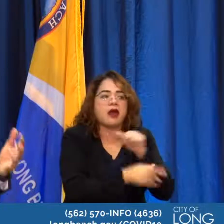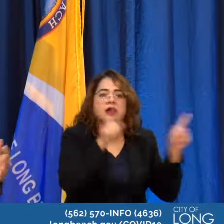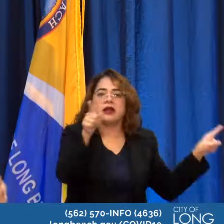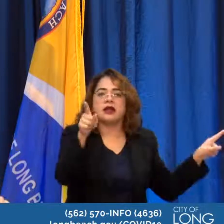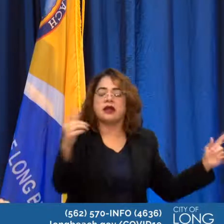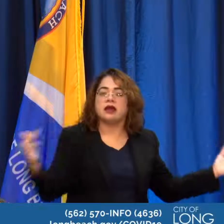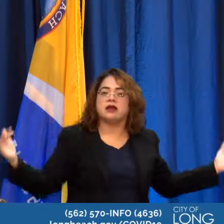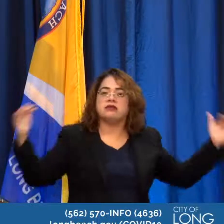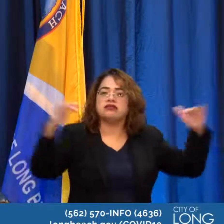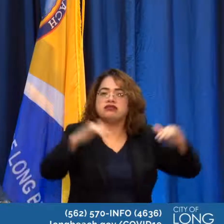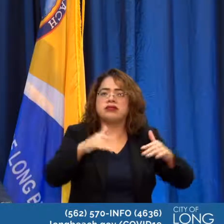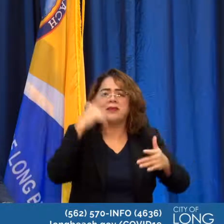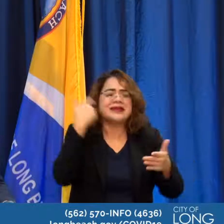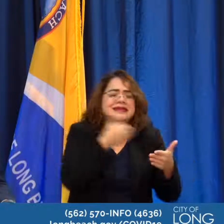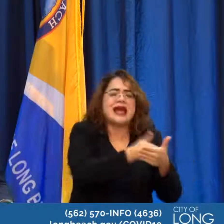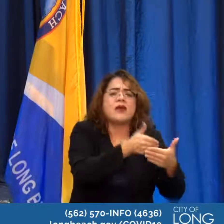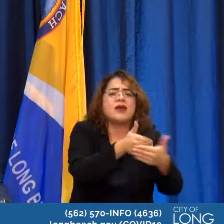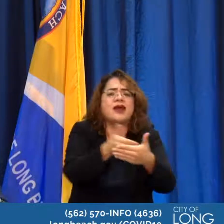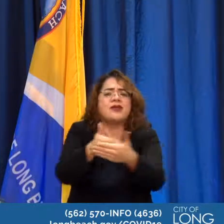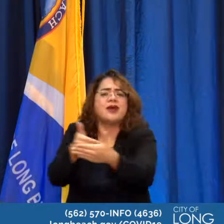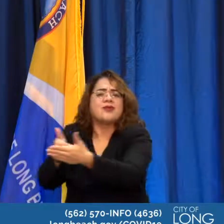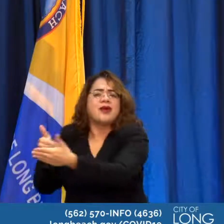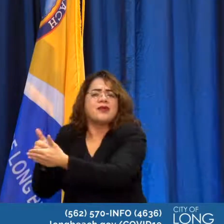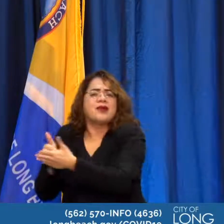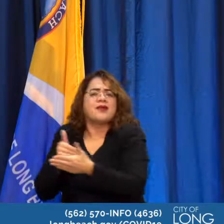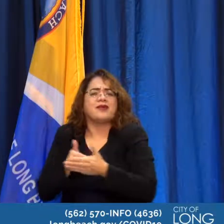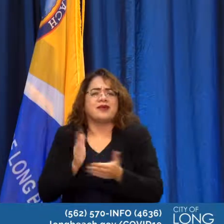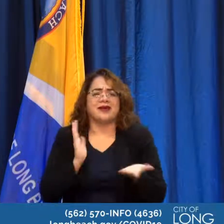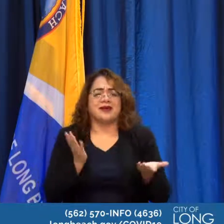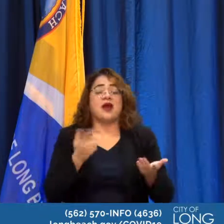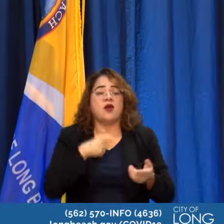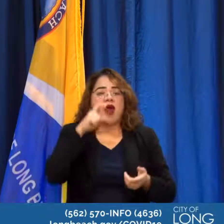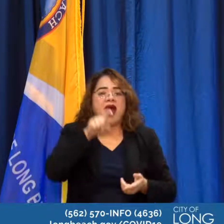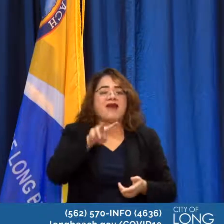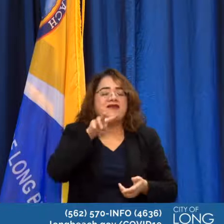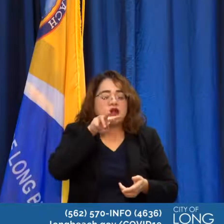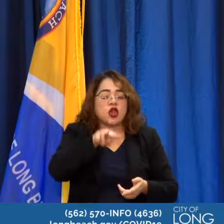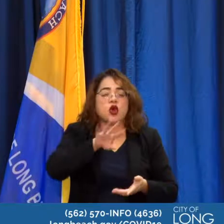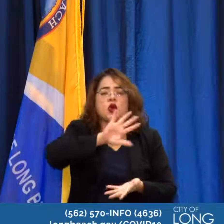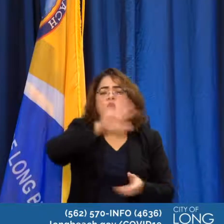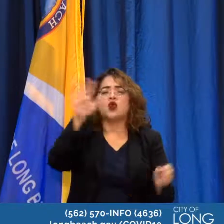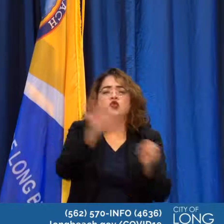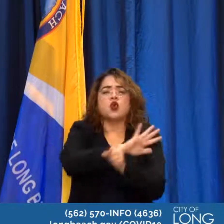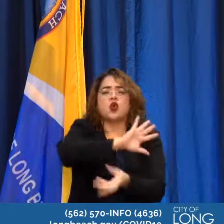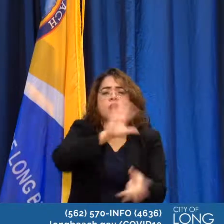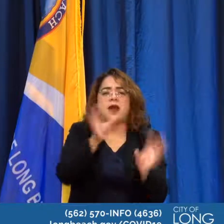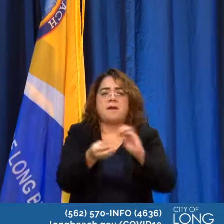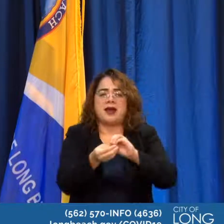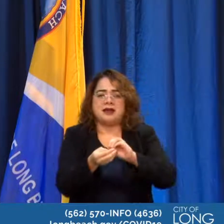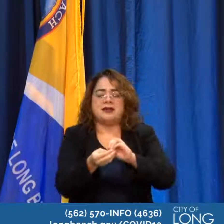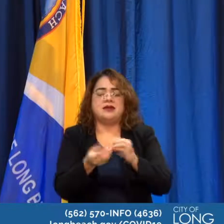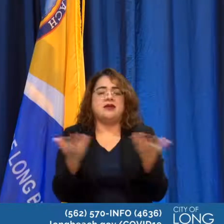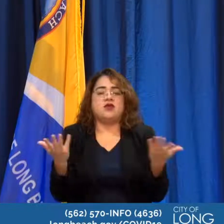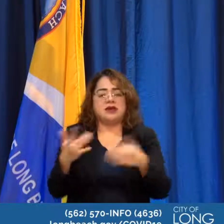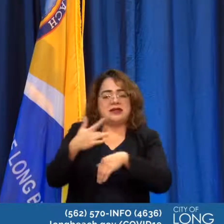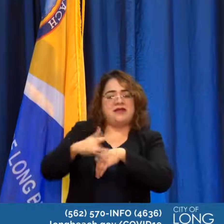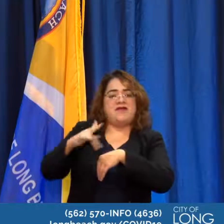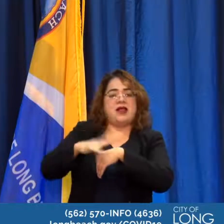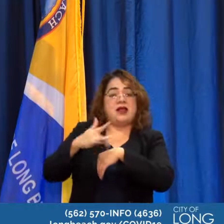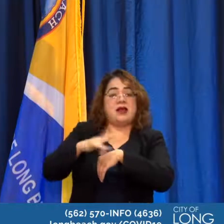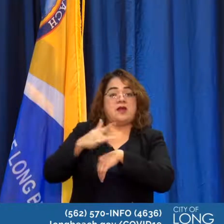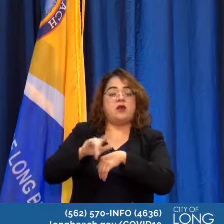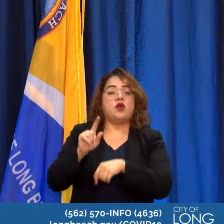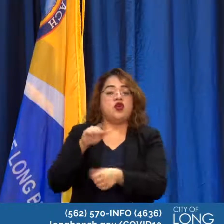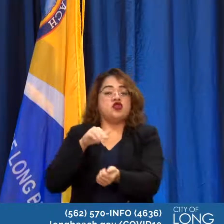and our neighboring cities. And so we have to look at total capacity and the amount of doctors and nurses we have